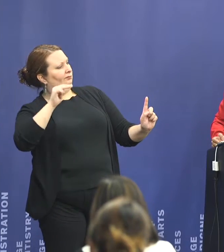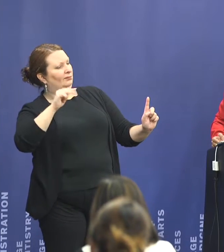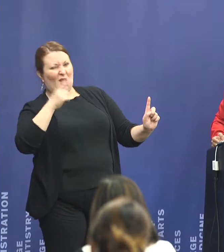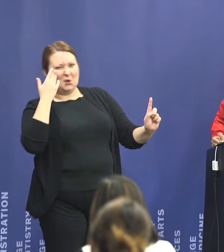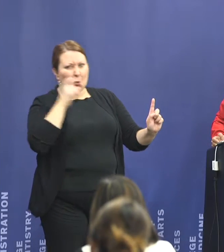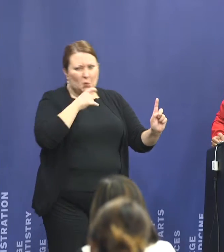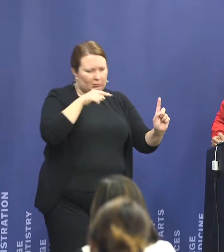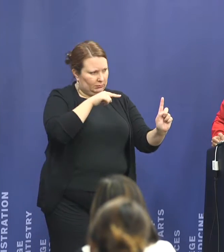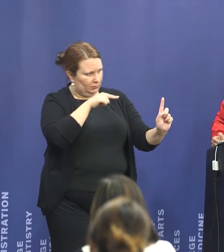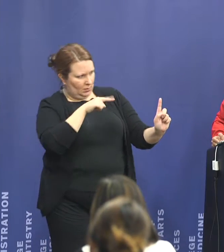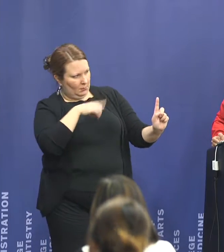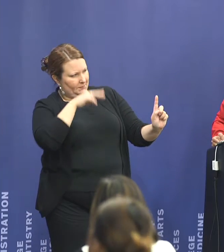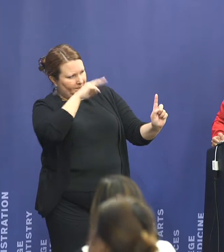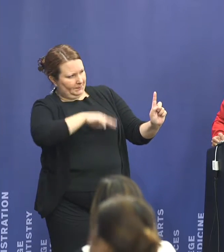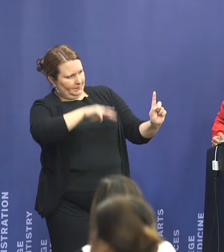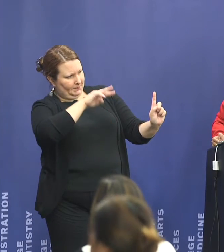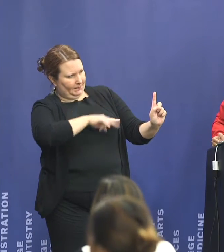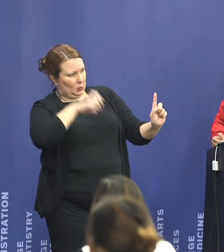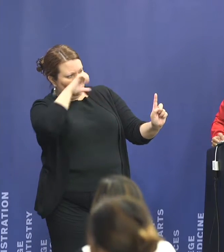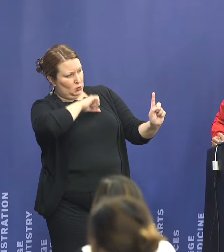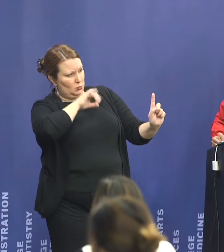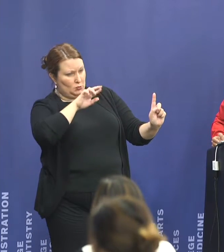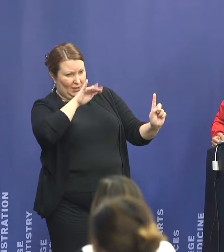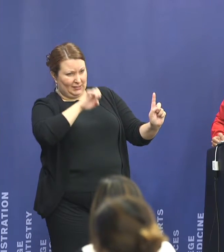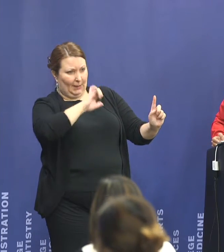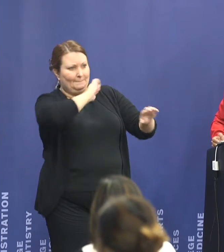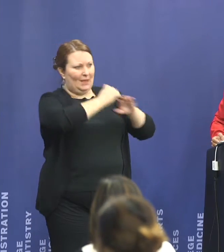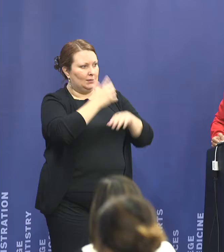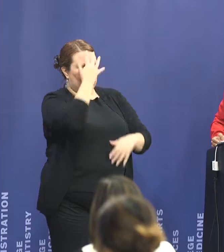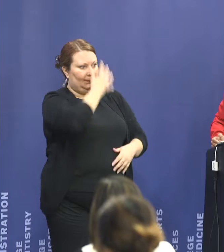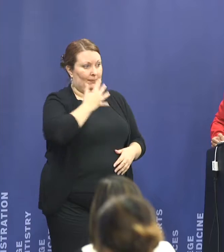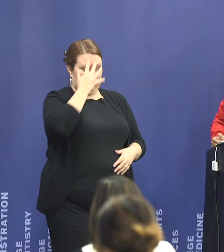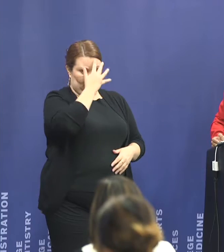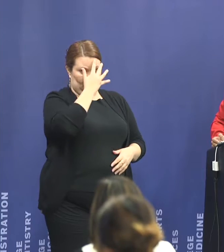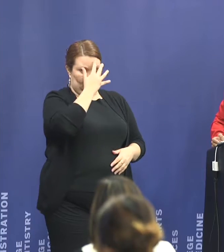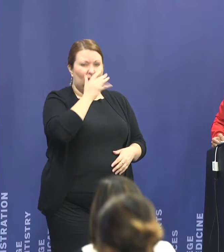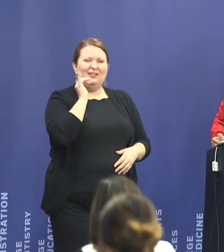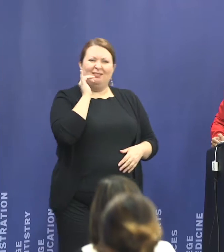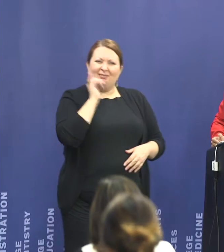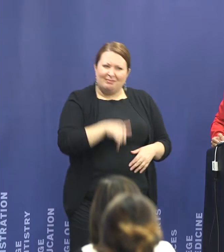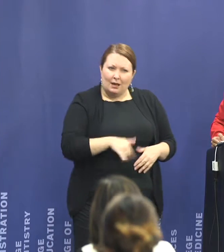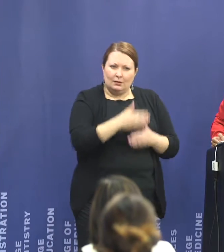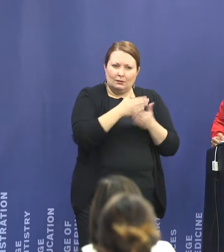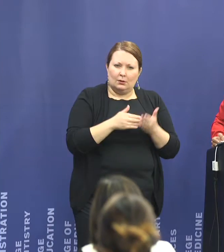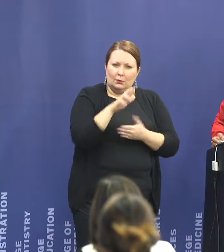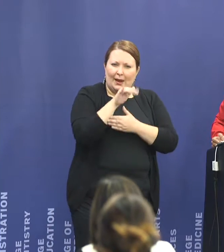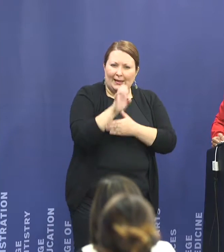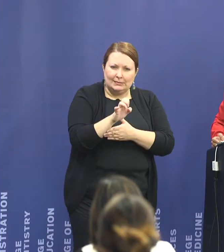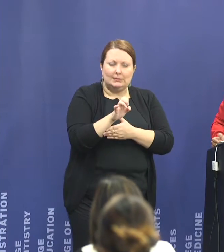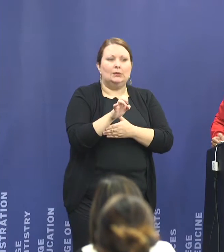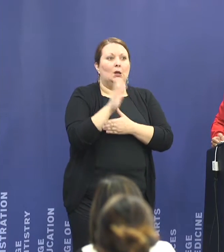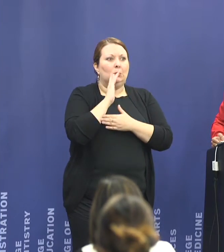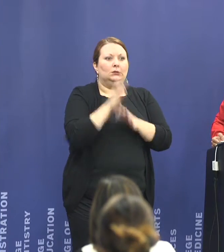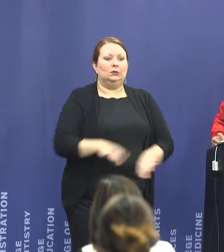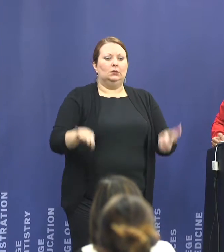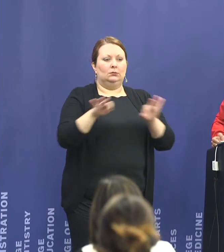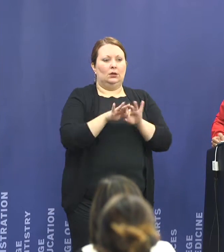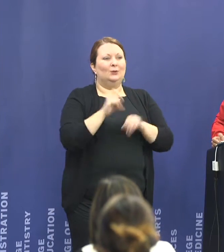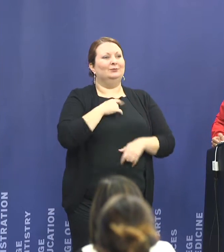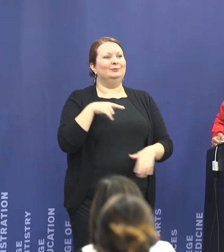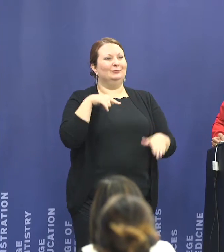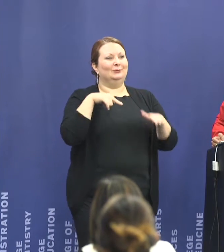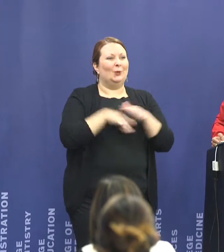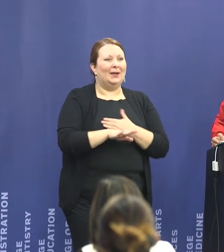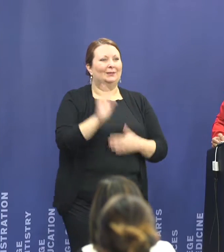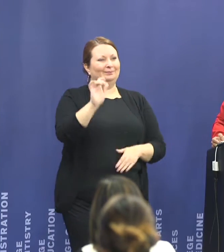know you would automatically assume you were based on what you look like? And that is a dimension of race that we know matters when you show up at the door to look